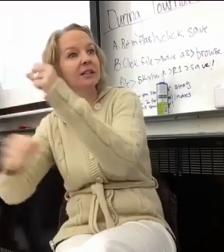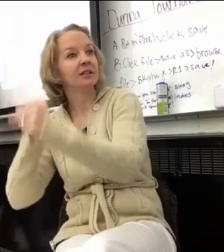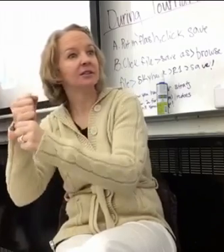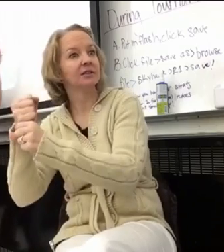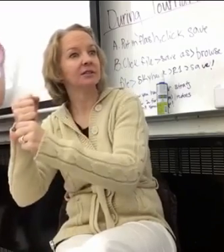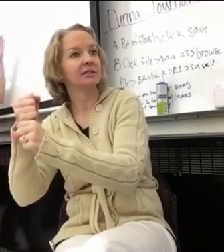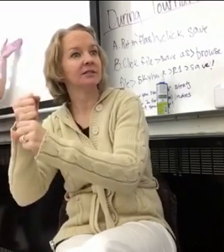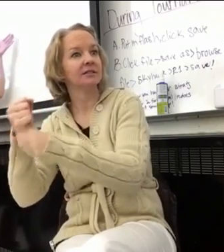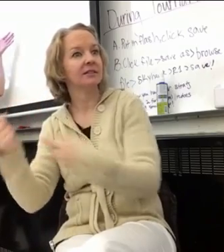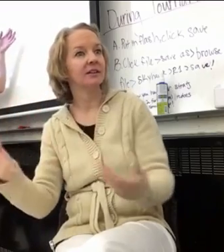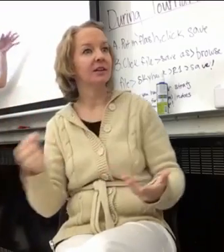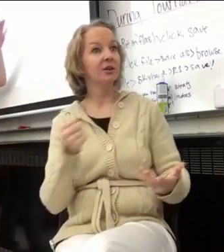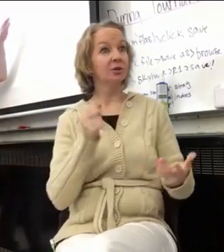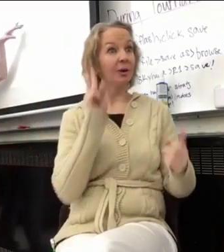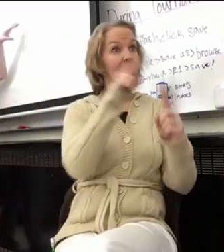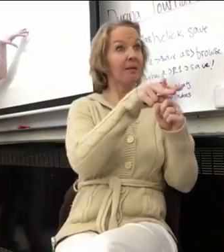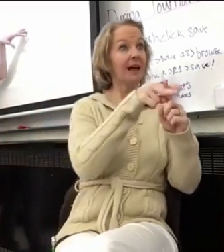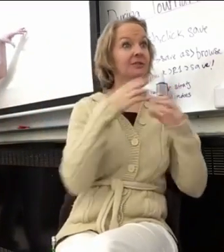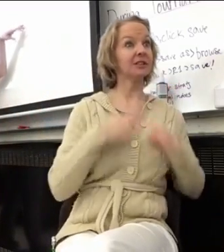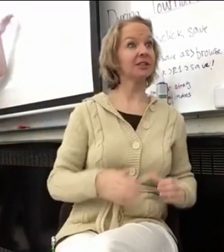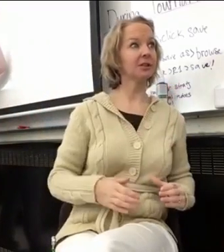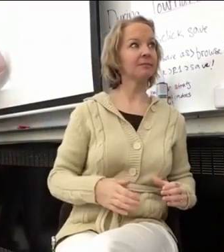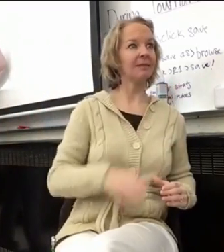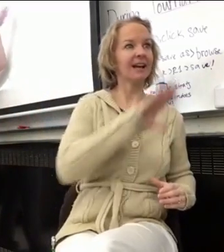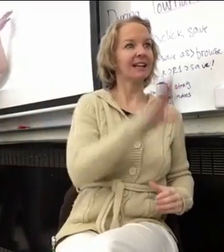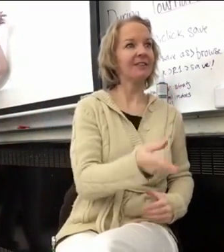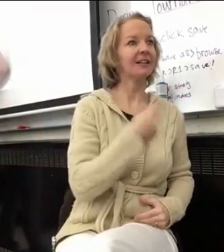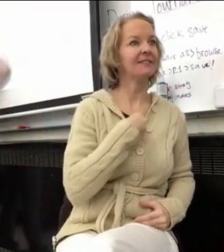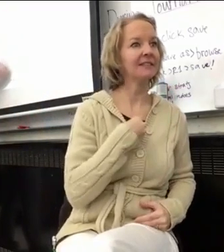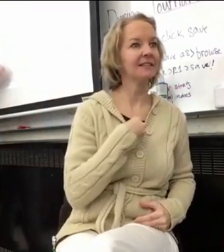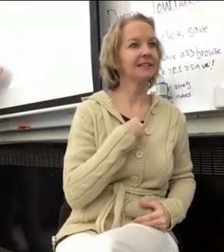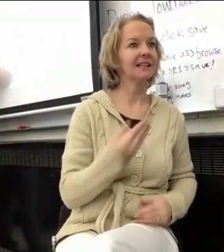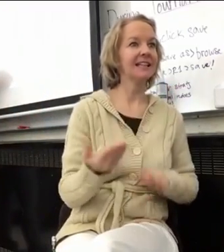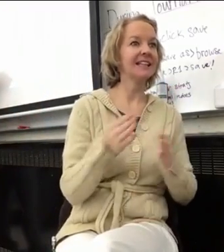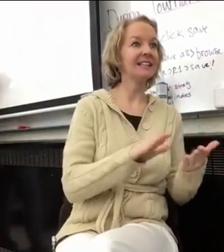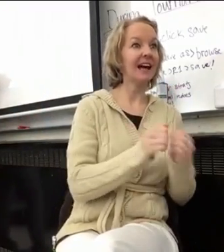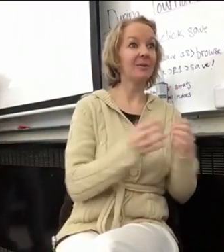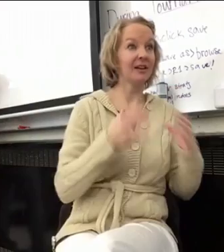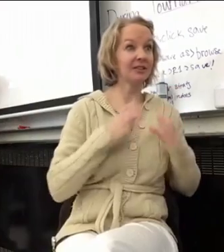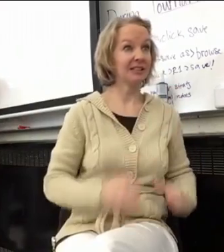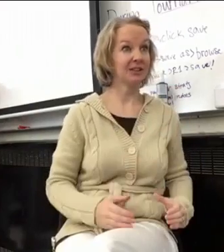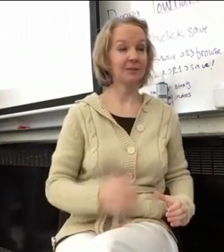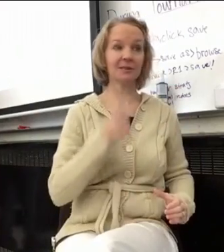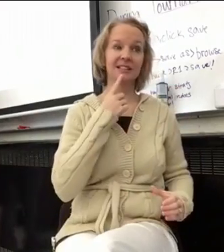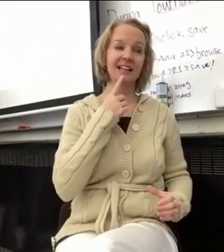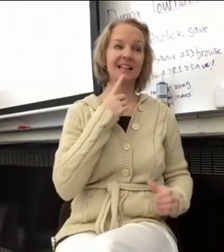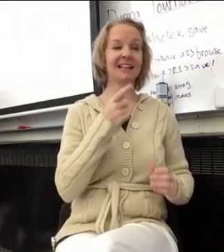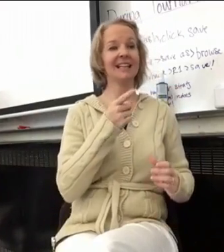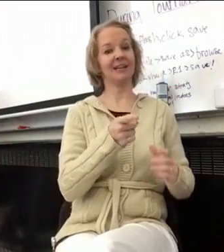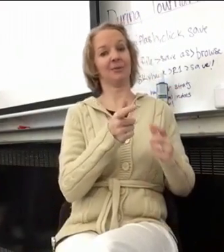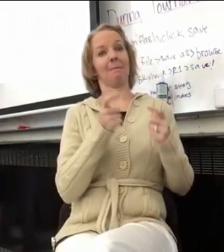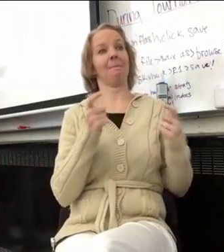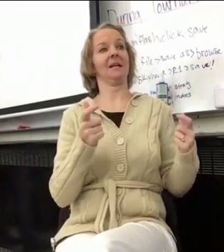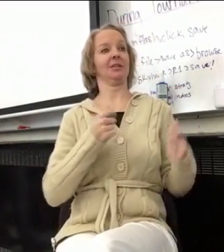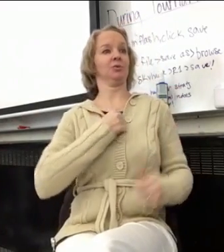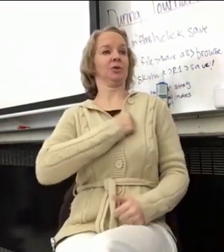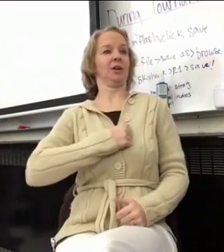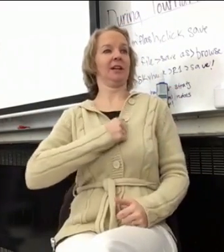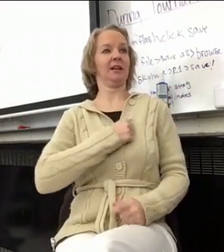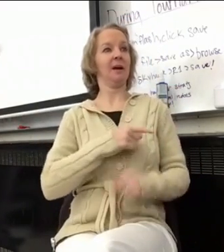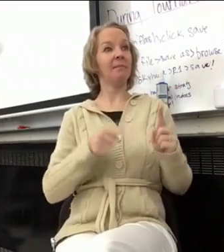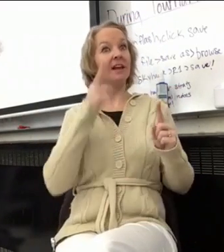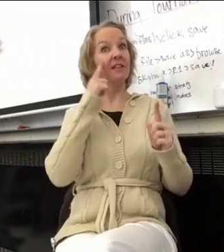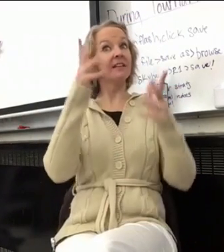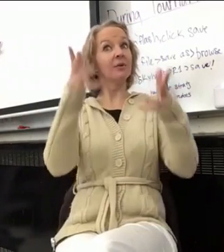So he applied for citizenship, was never granted it. He died without citizenship and said it was one of his biggest regrets. But he thought it was sitting